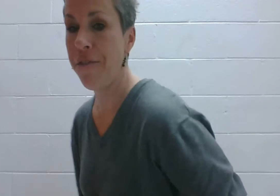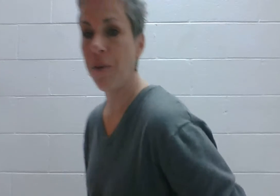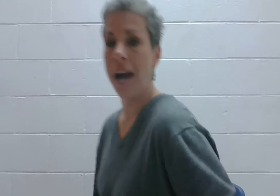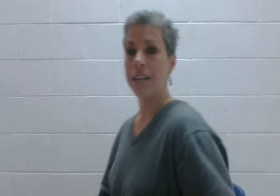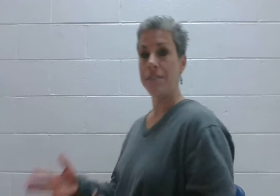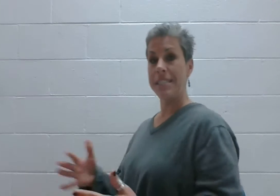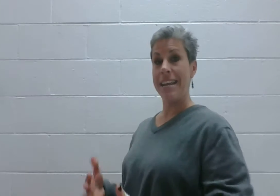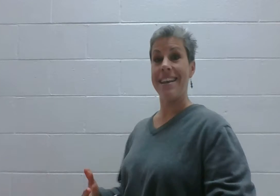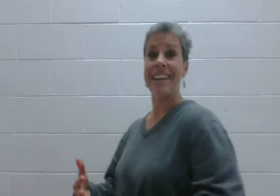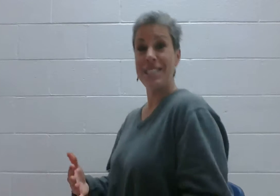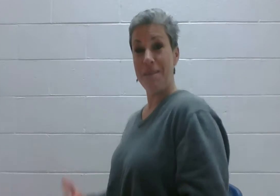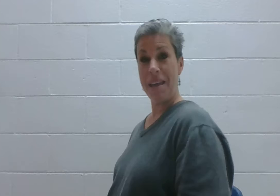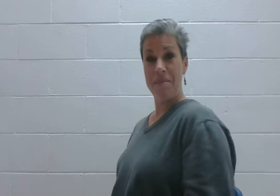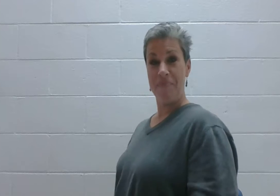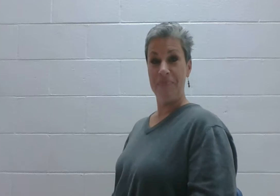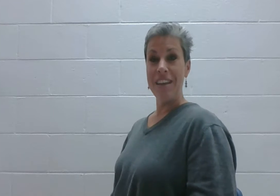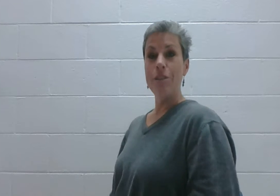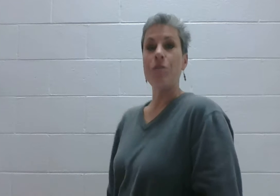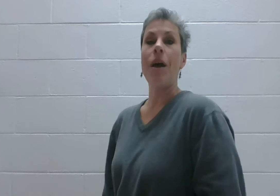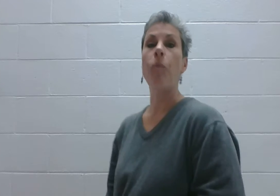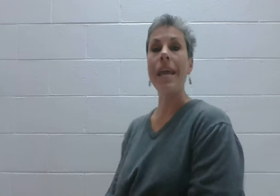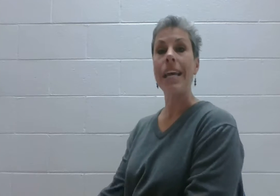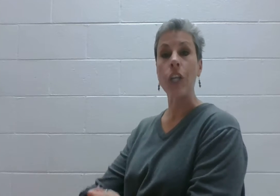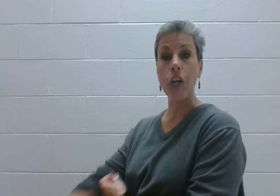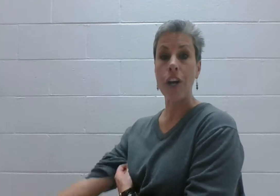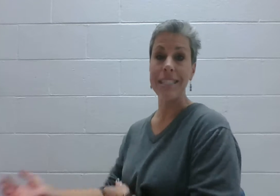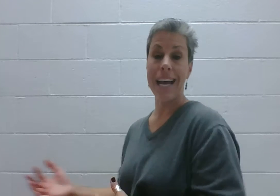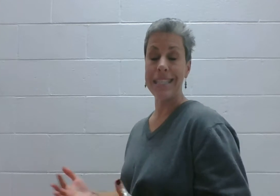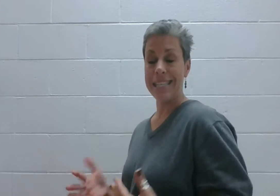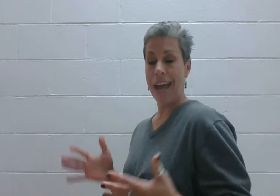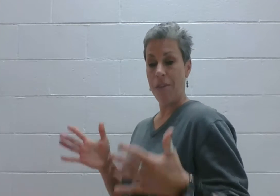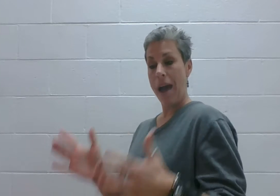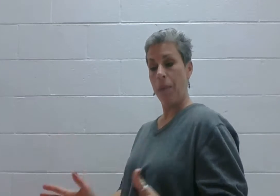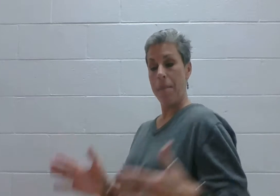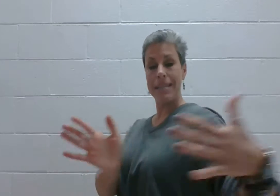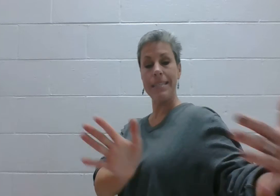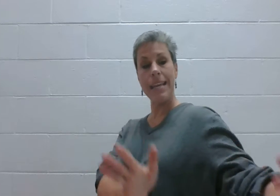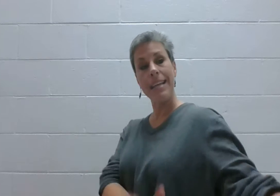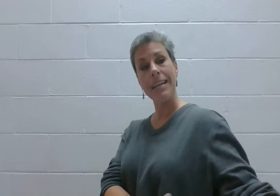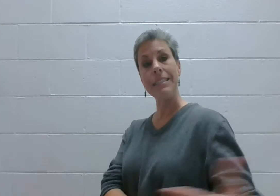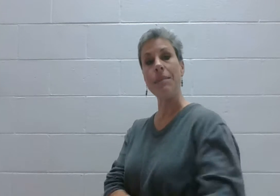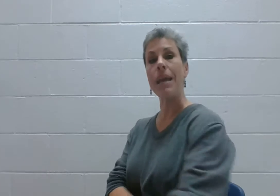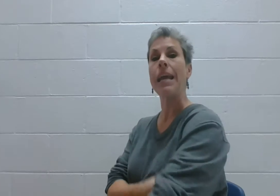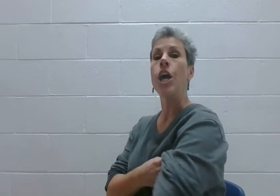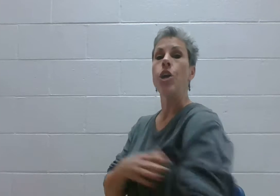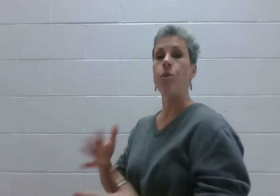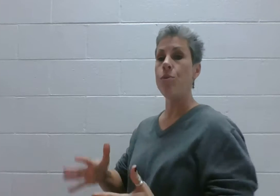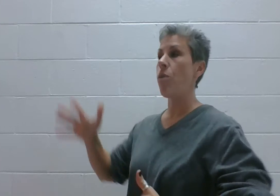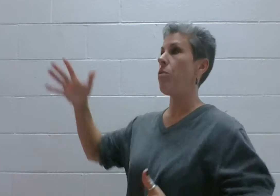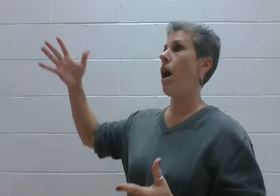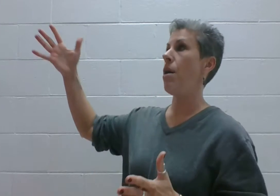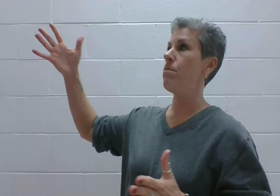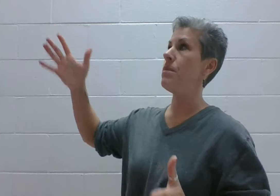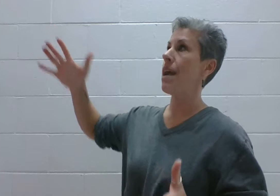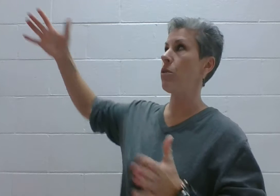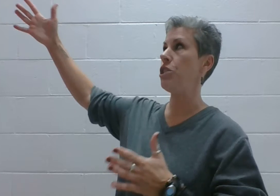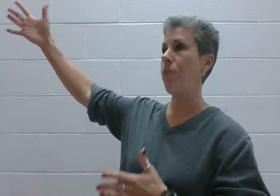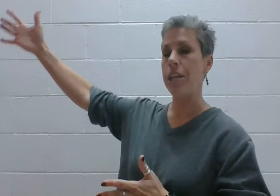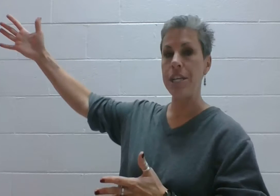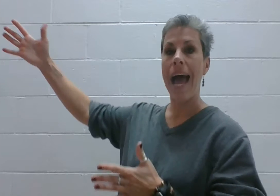you kind of sit next to me so that we can learn our signs together. That way, by sitting next to me, you know not only